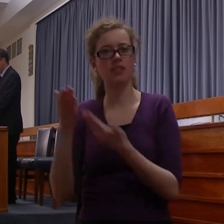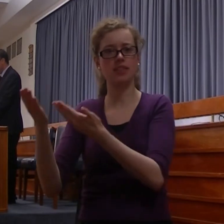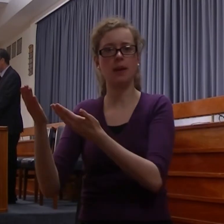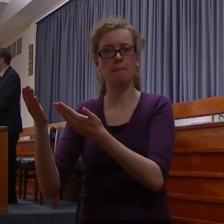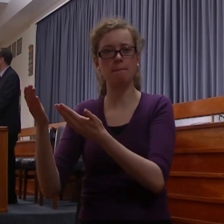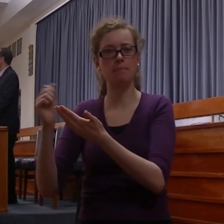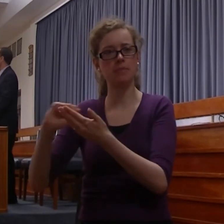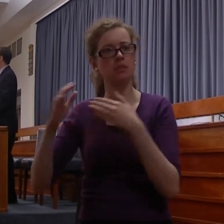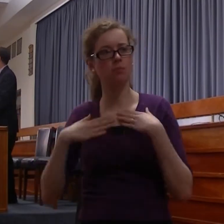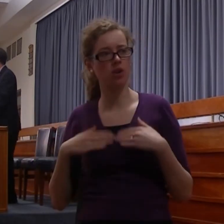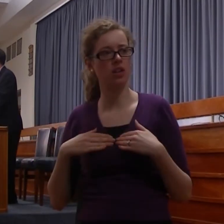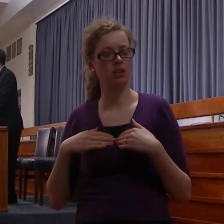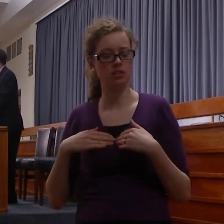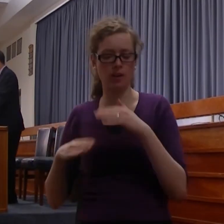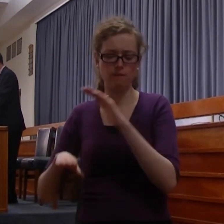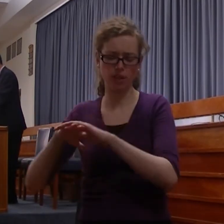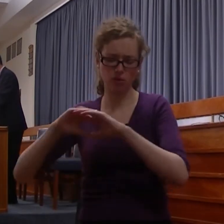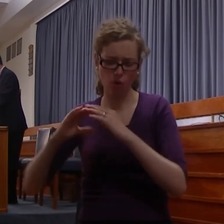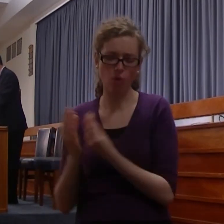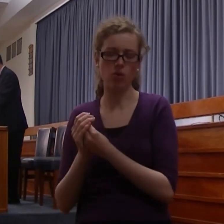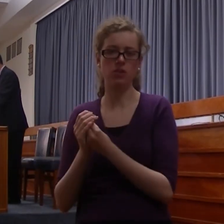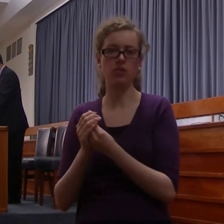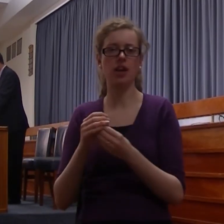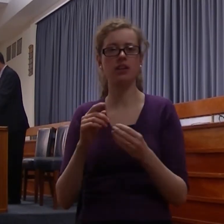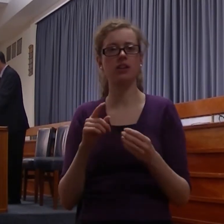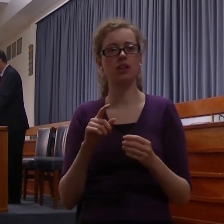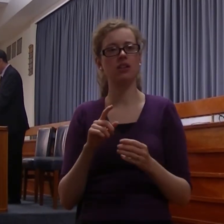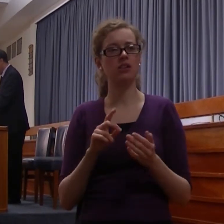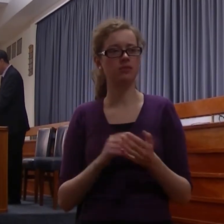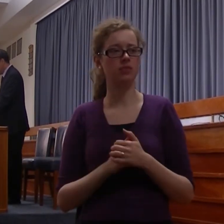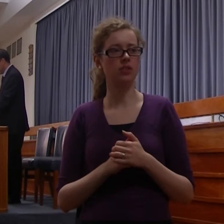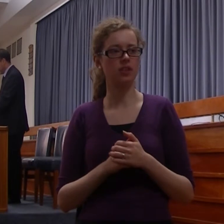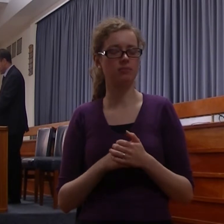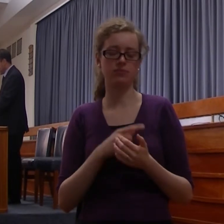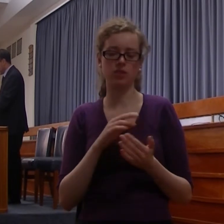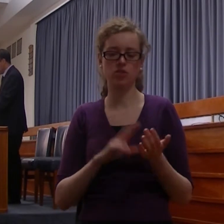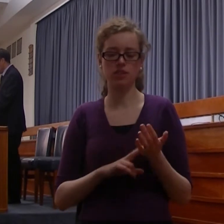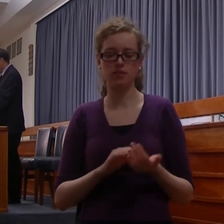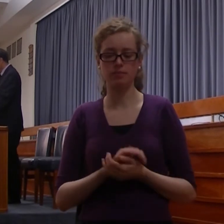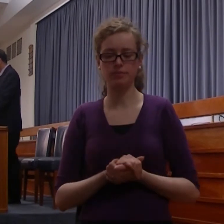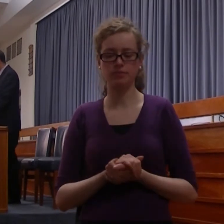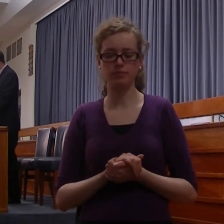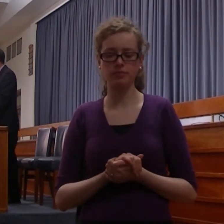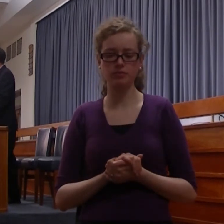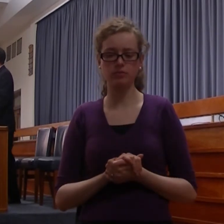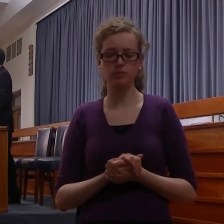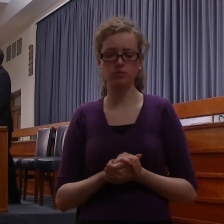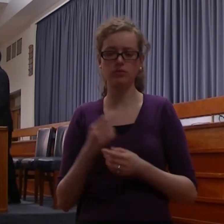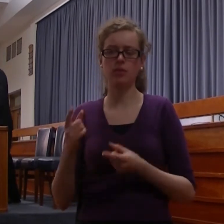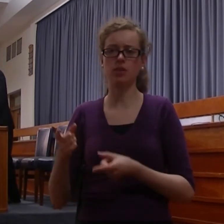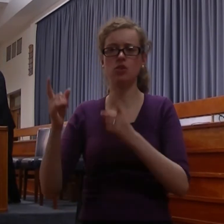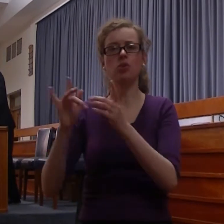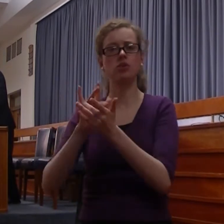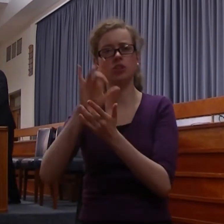in which is his body, the fullness of him that filleth all in all.